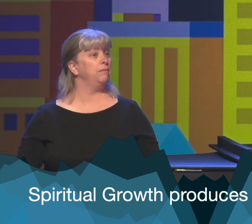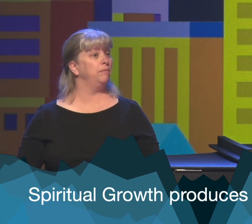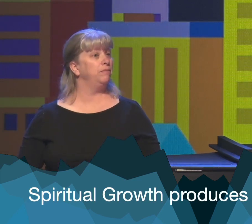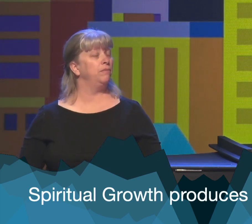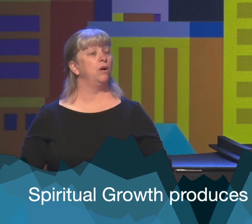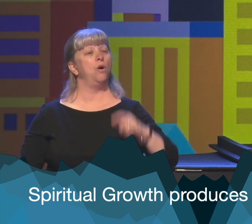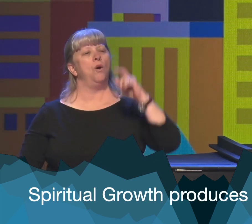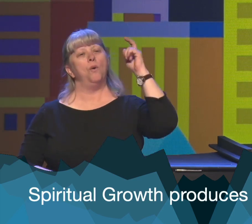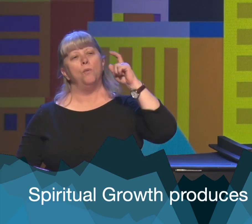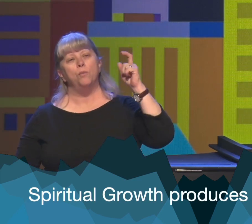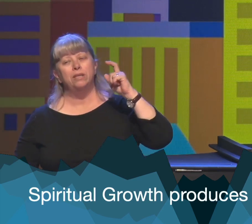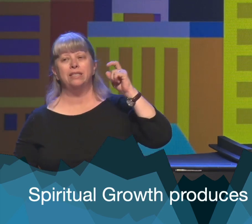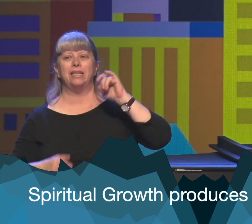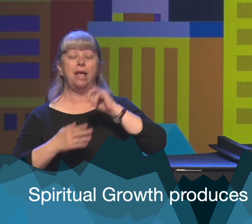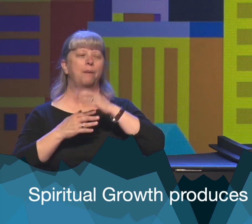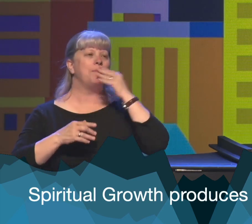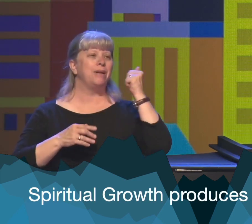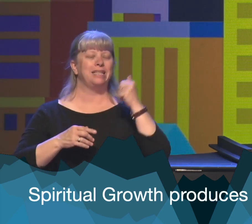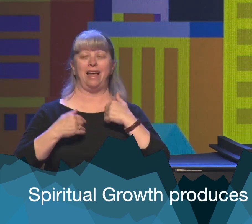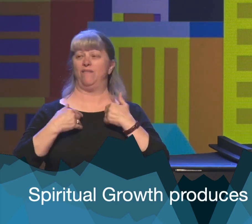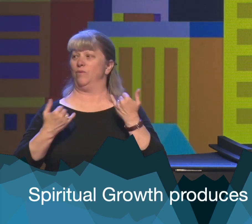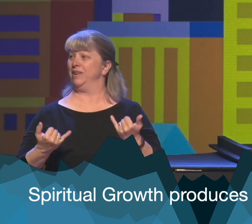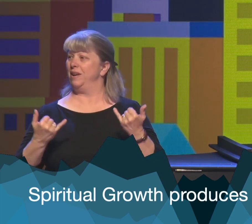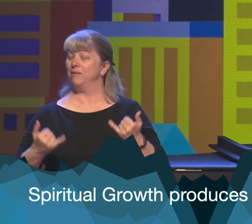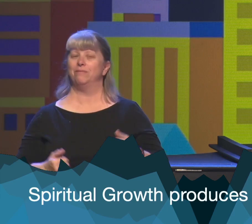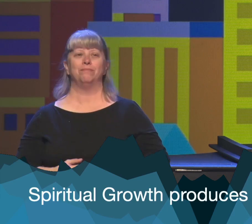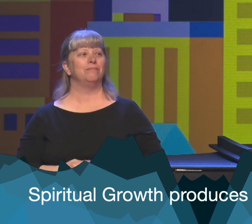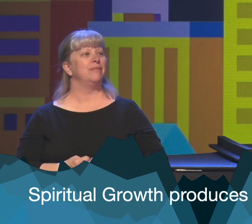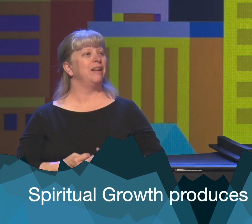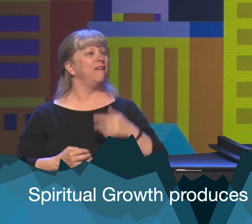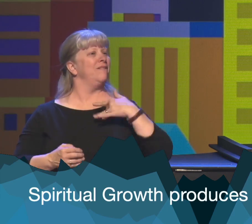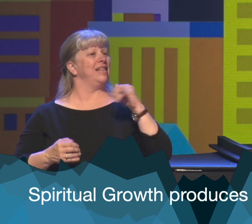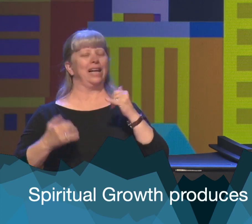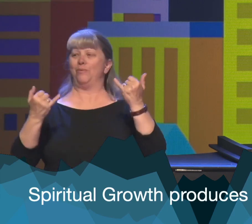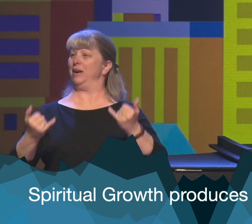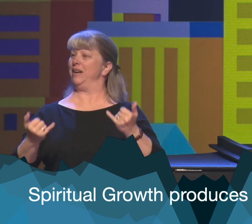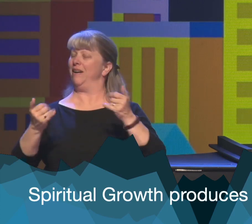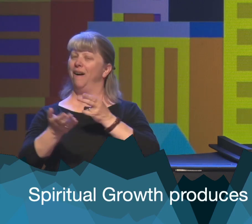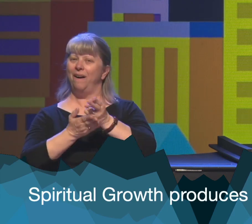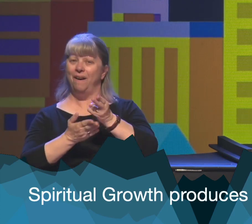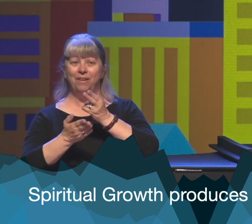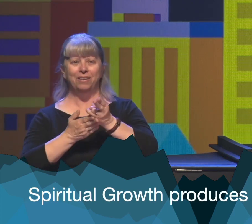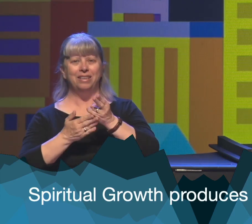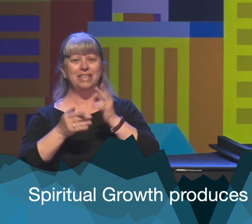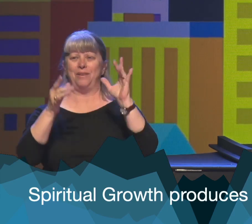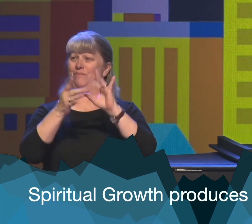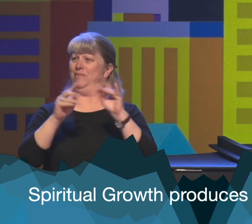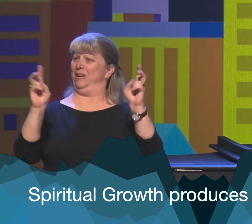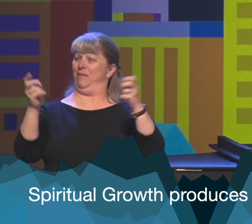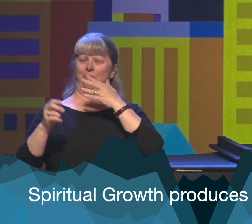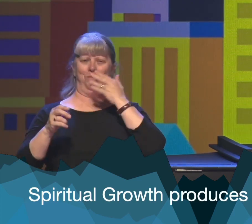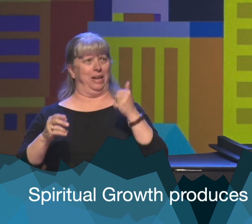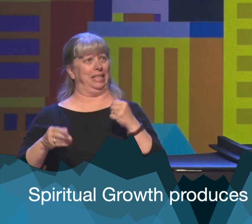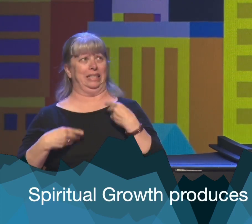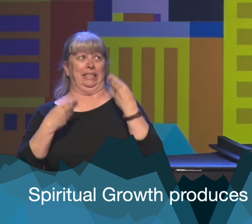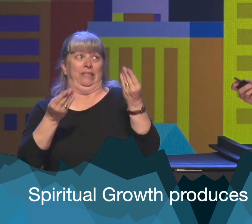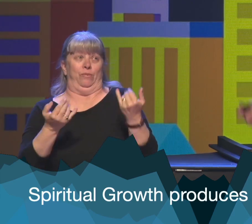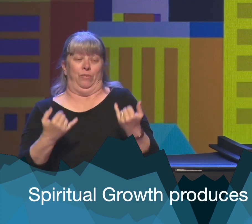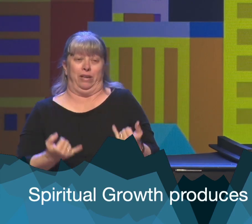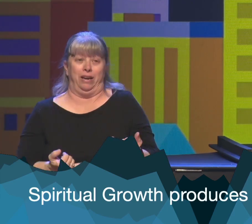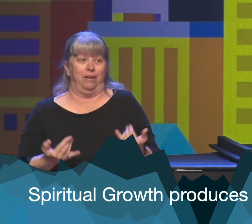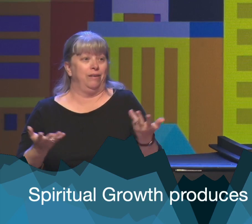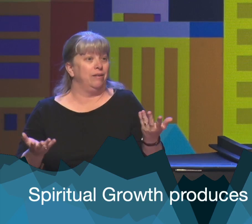Right? Wisdom with you says, oh, this is the best I got right now. Like, I feel like right now, honestly, this passage, this is the best I got for you right now. But I could